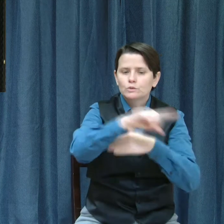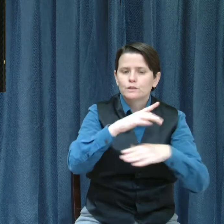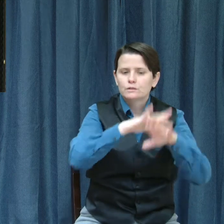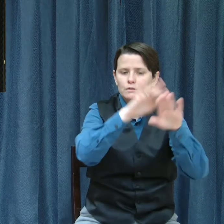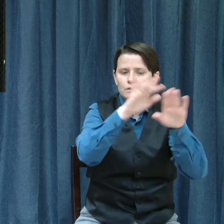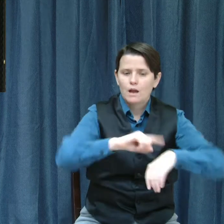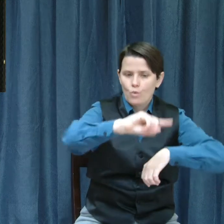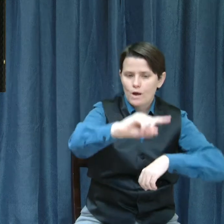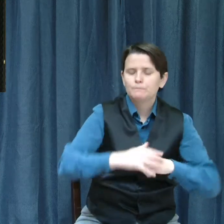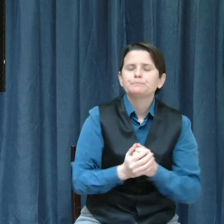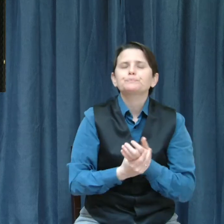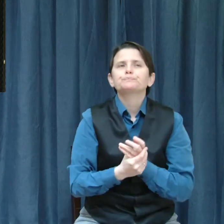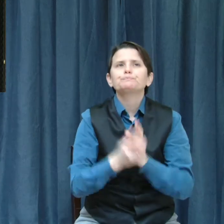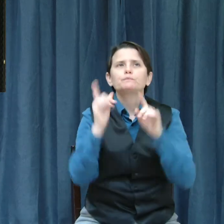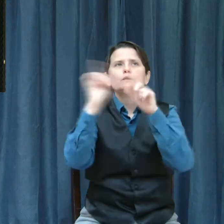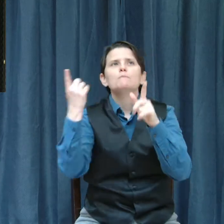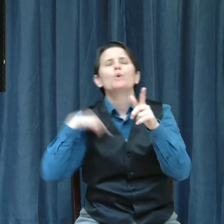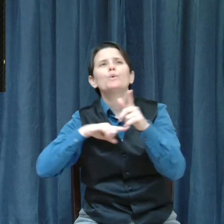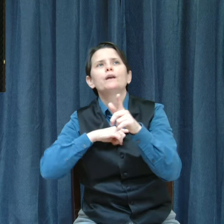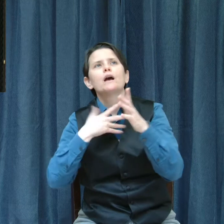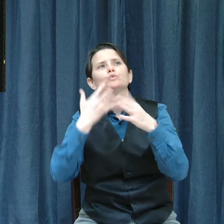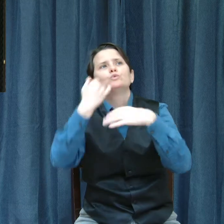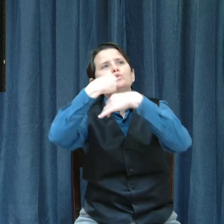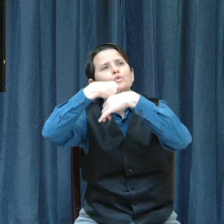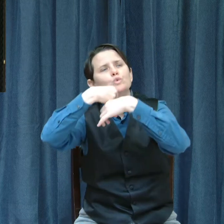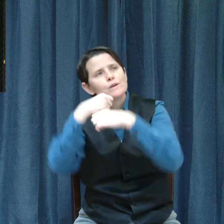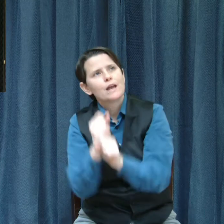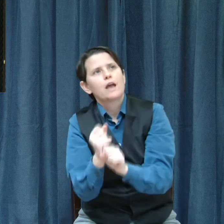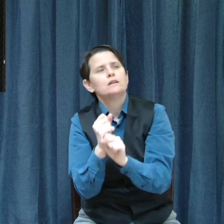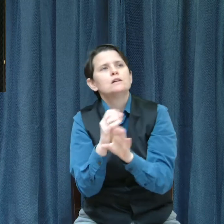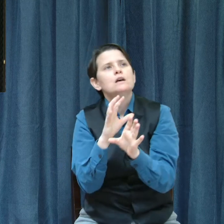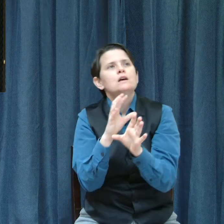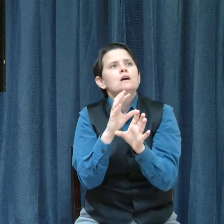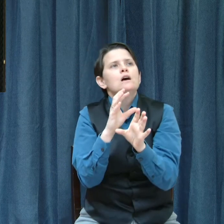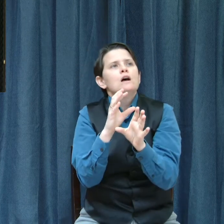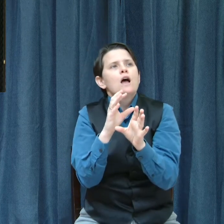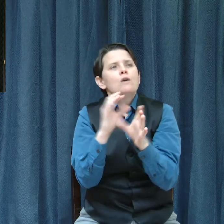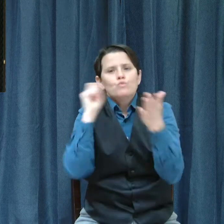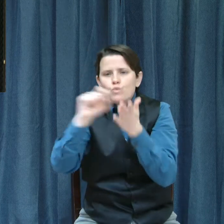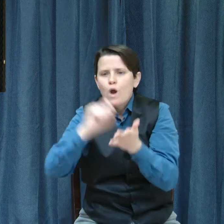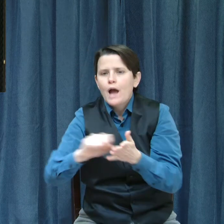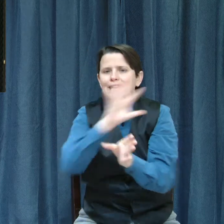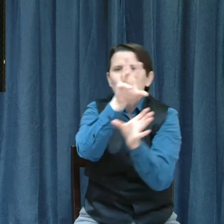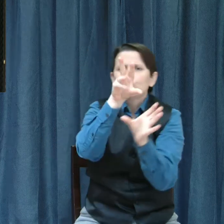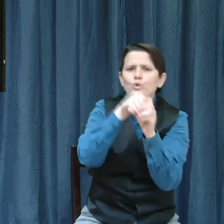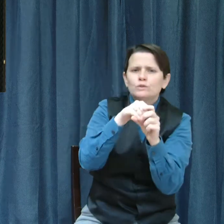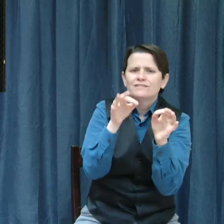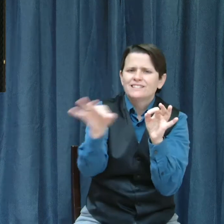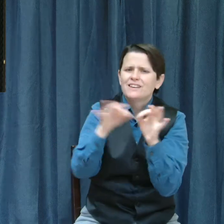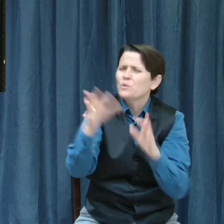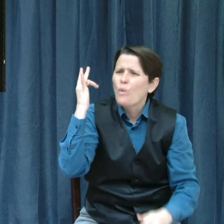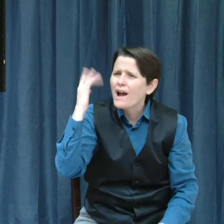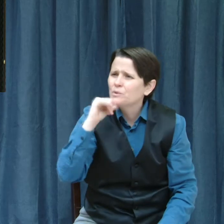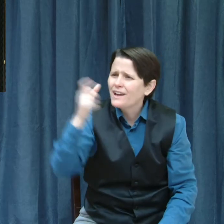But we had to create inclusivity statements. Like, why do we have to create that? So one of our